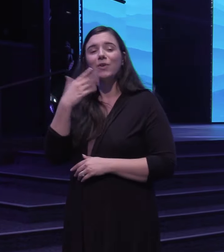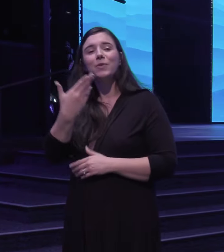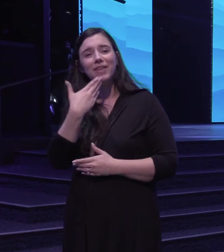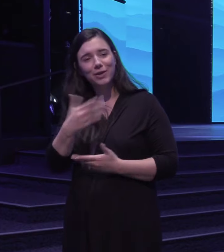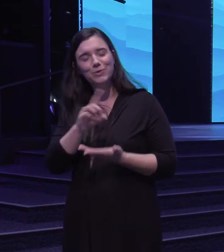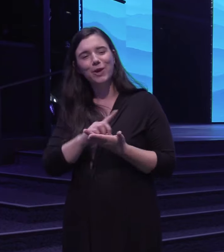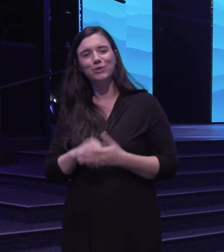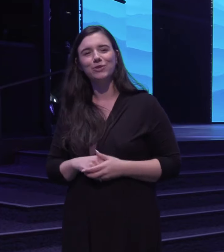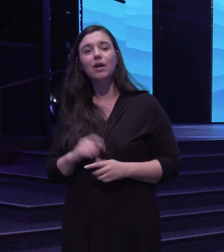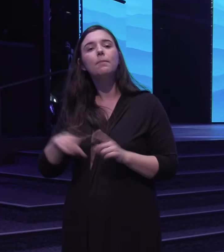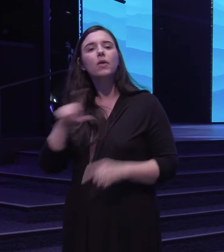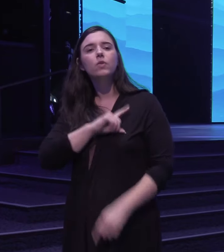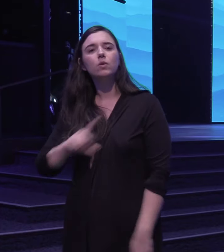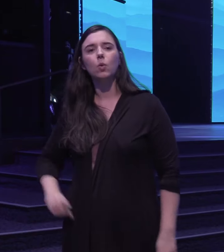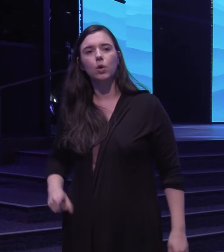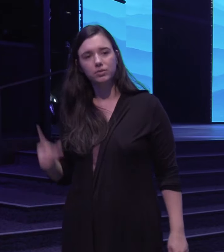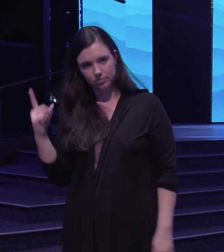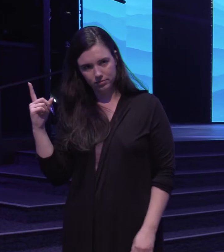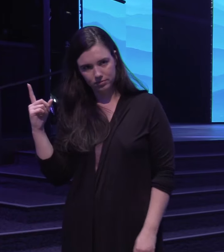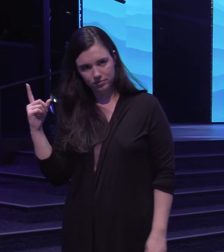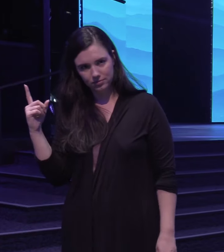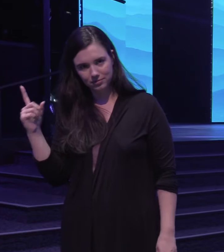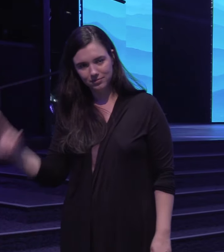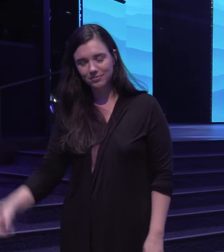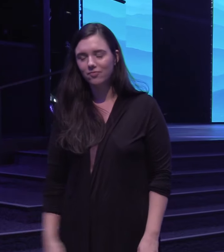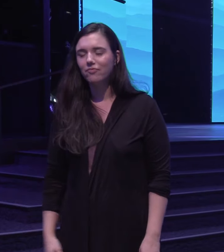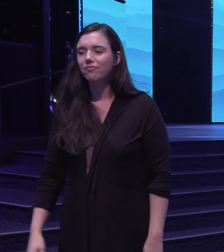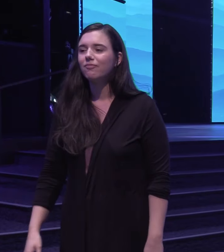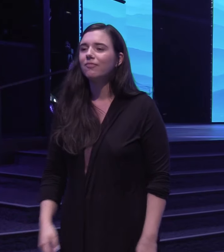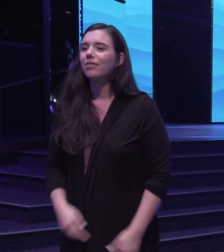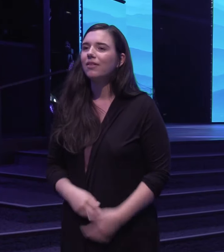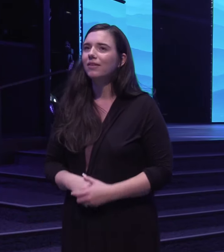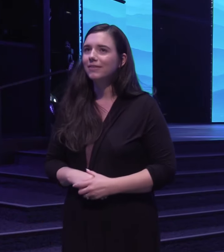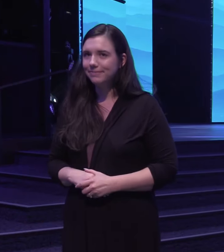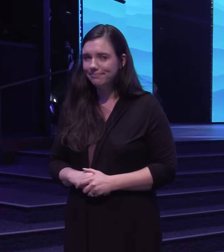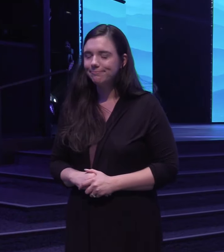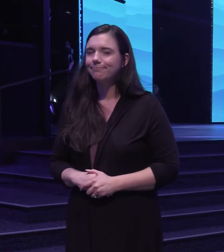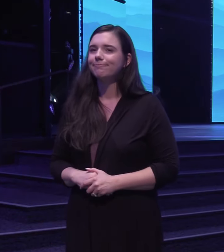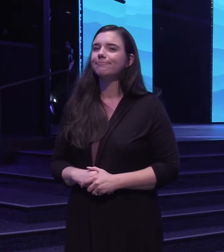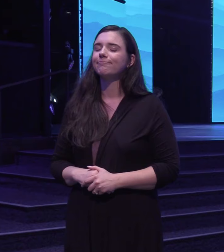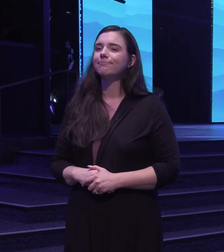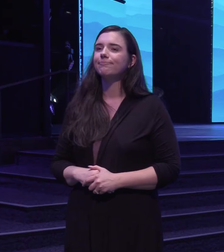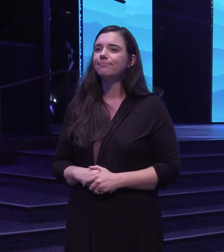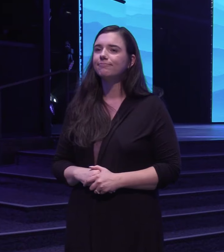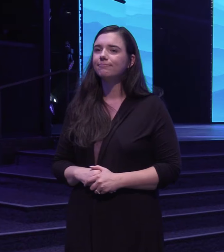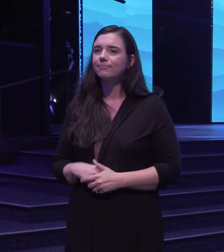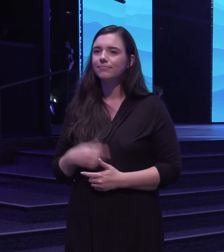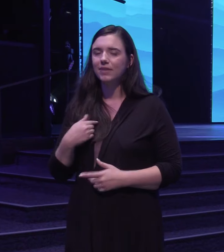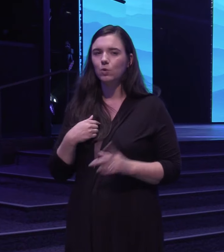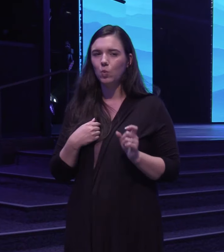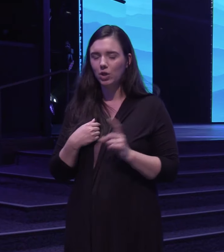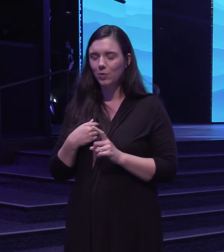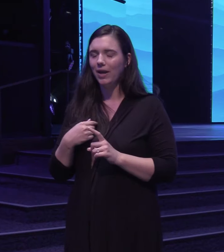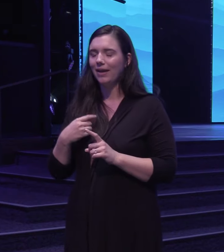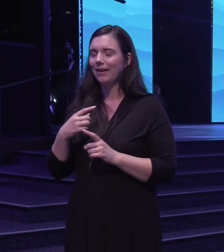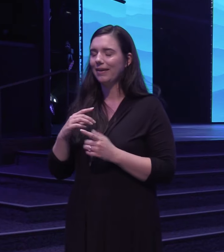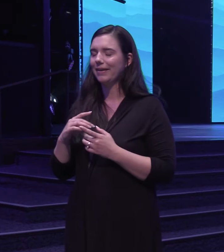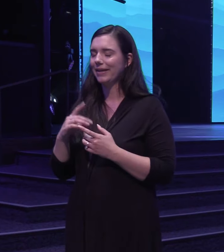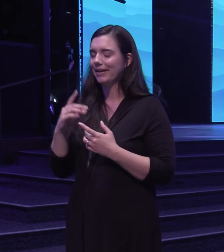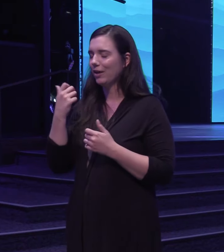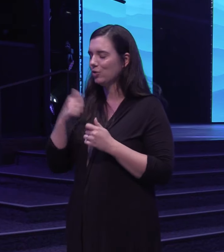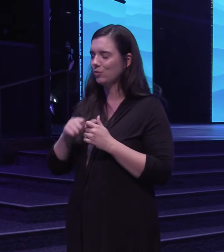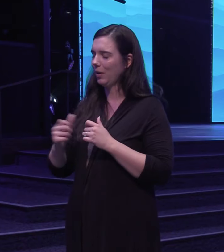doctor, but the Lord. And I just, as I was walking away, I said, I just